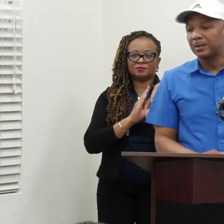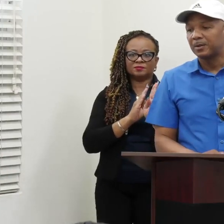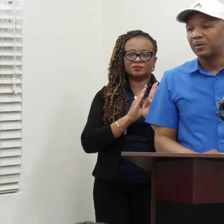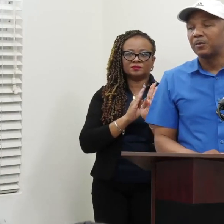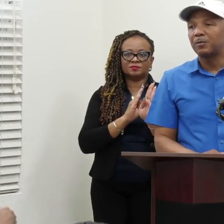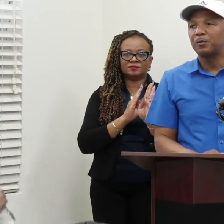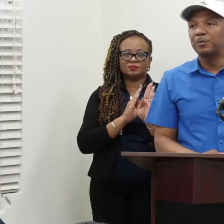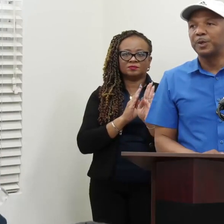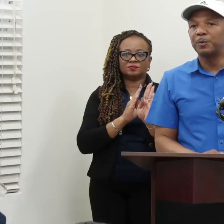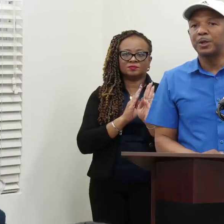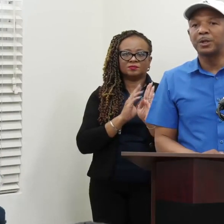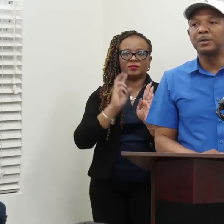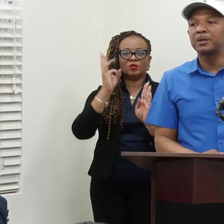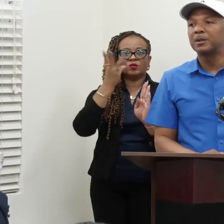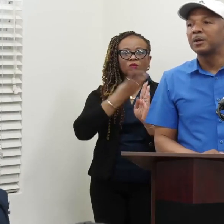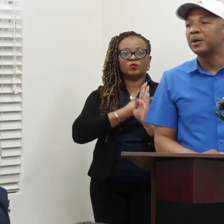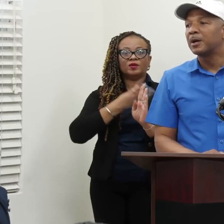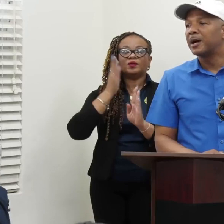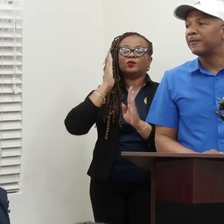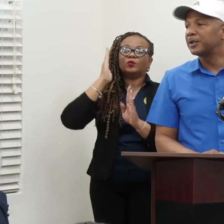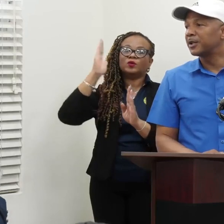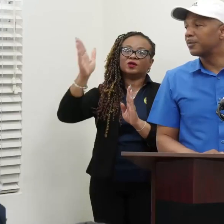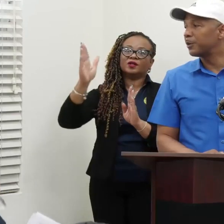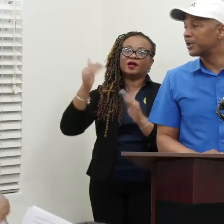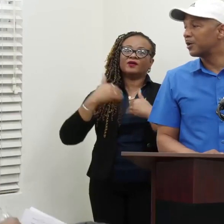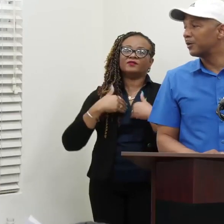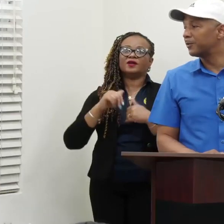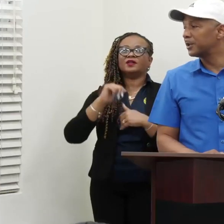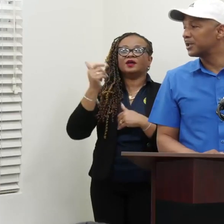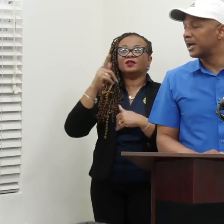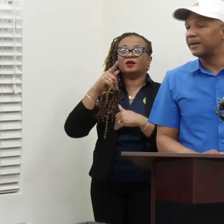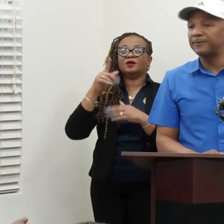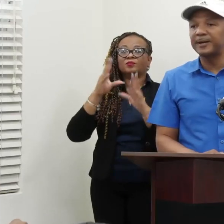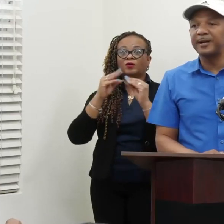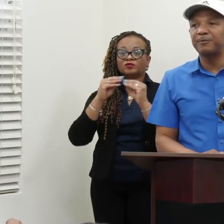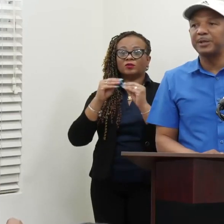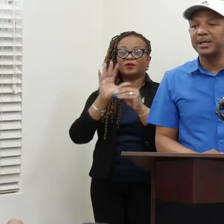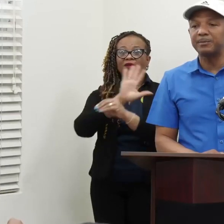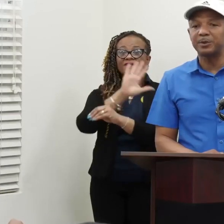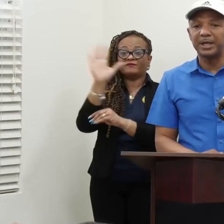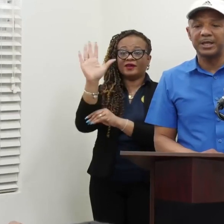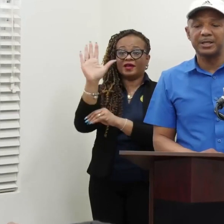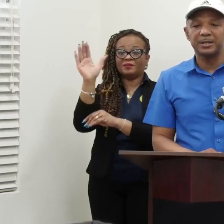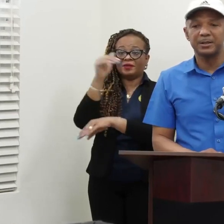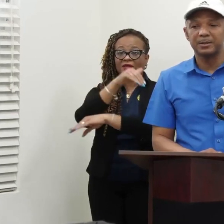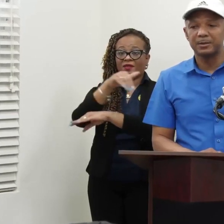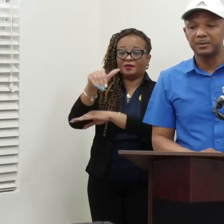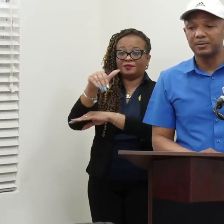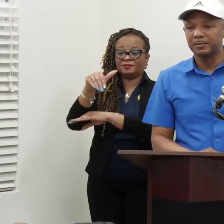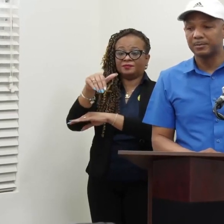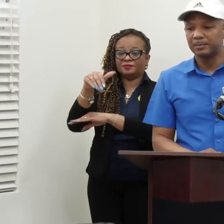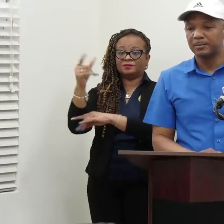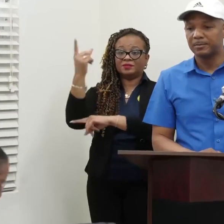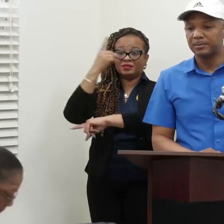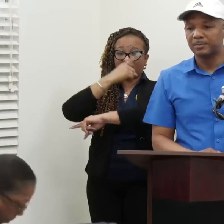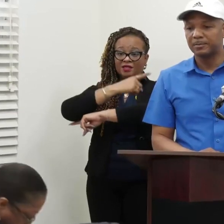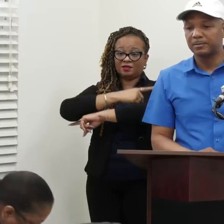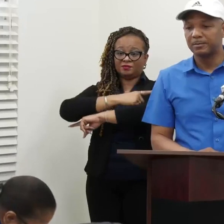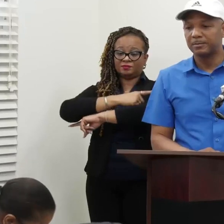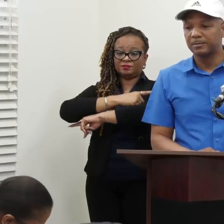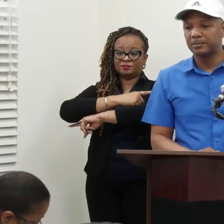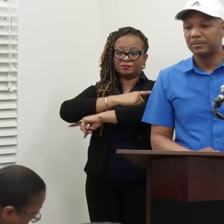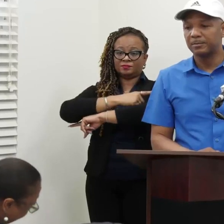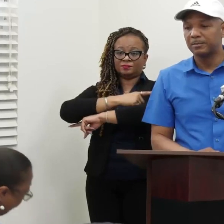avec Freeport. We will have another press conference at 5 p.m. today. Yo vin parler